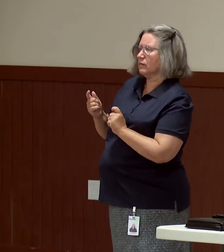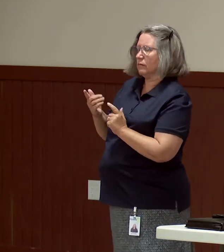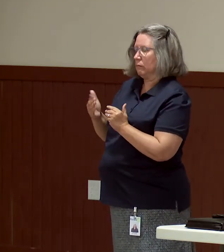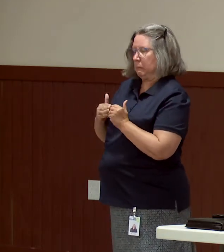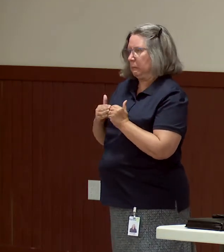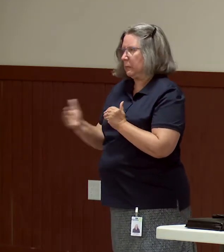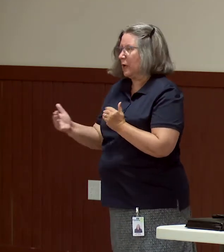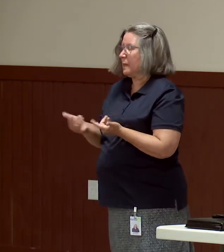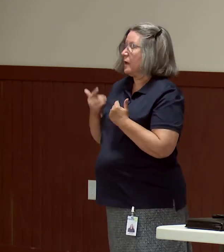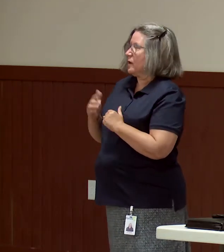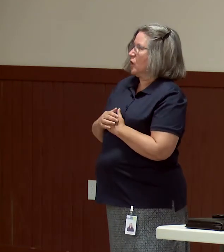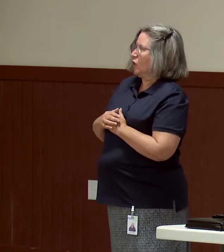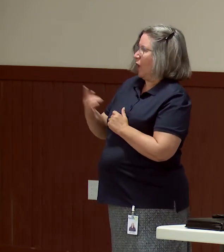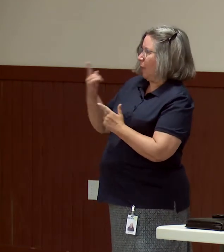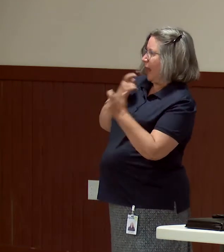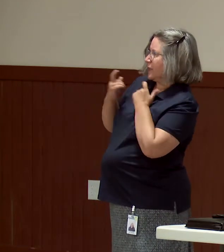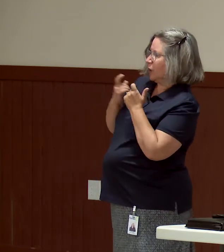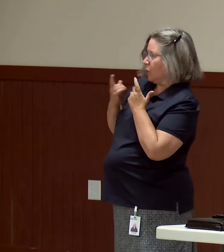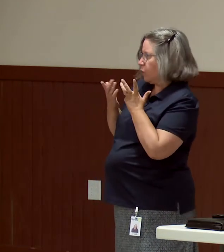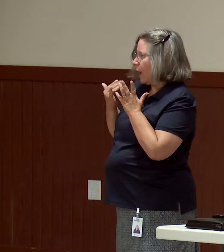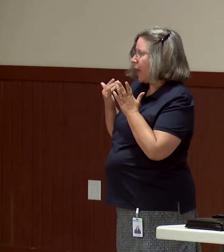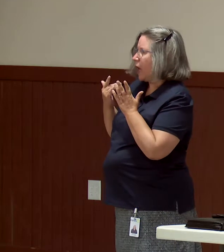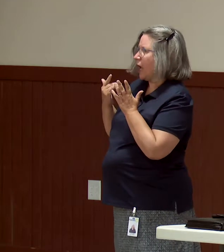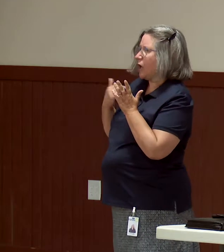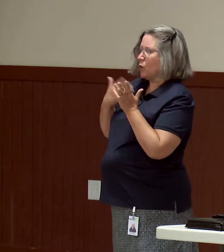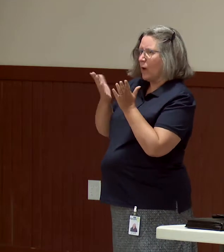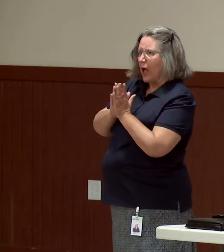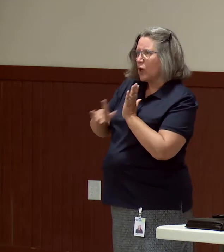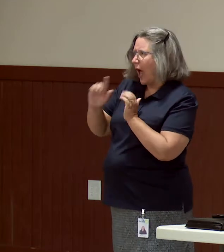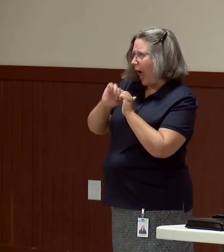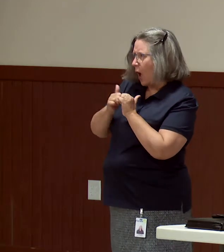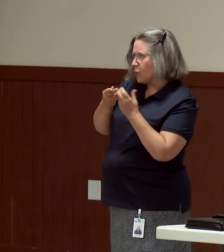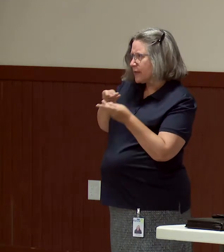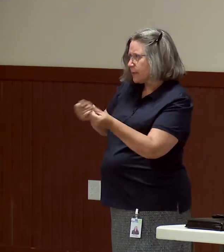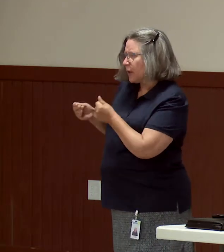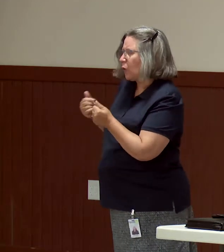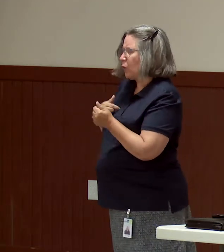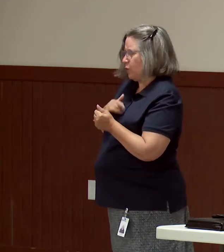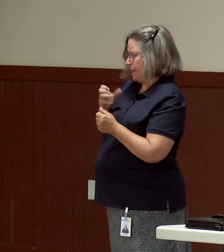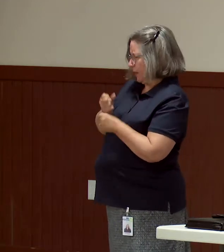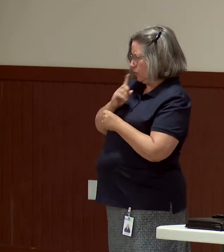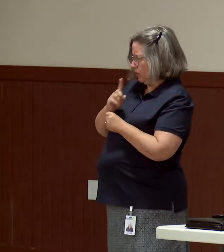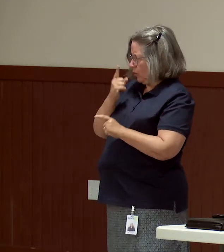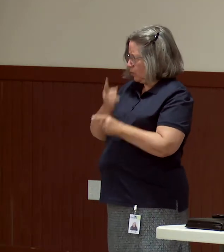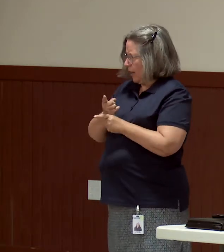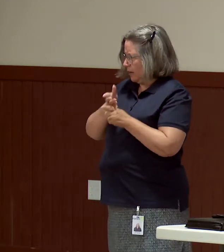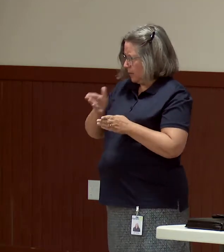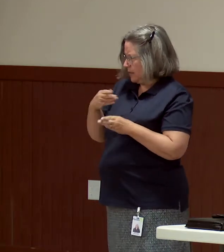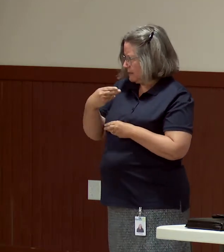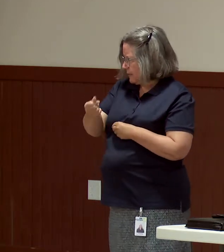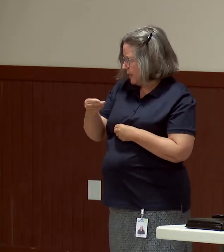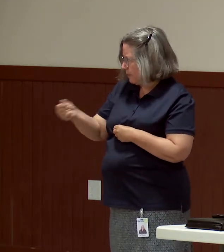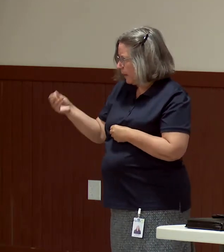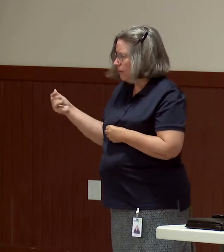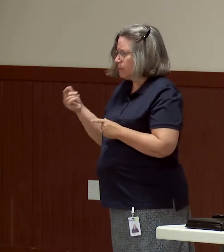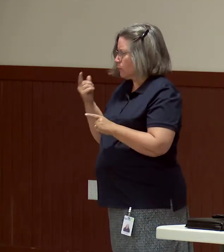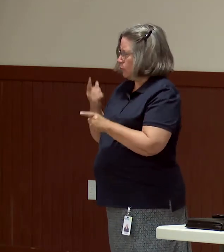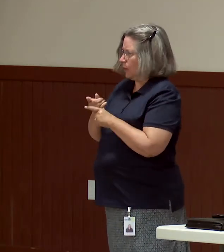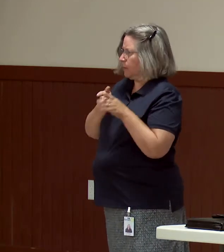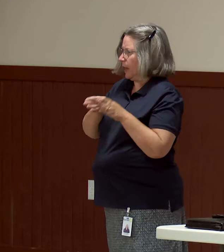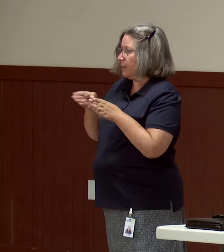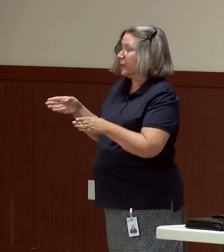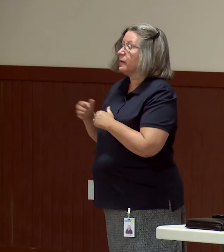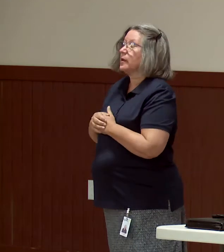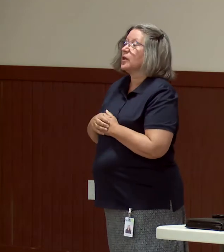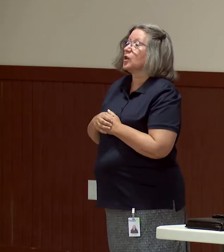start spending it yet, but that's the reason why. We want to make sure that it's really going to the best use that it can. And so within ARPA, which is the